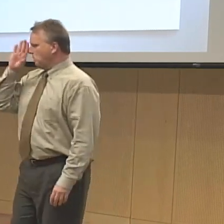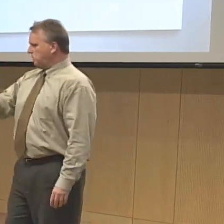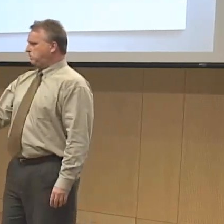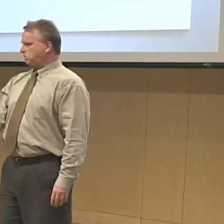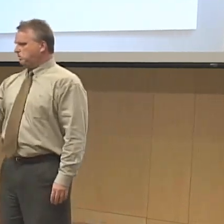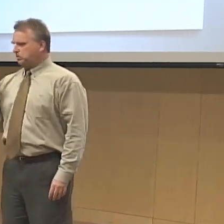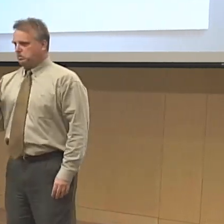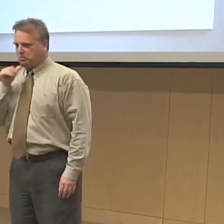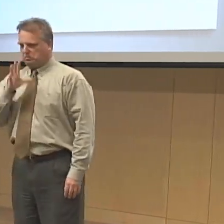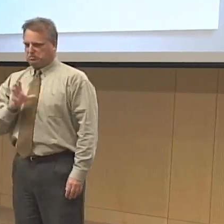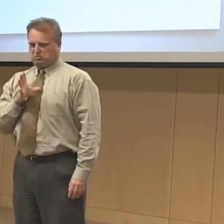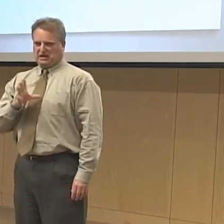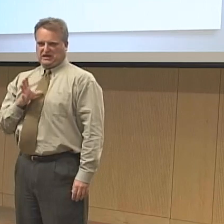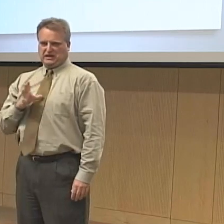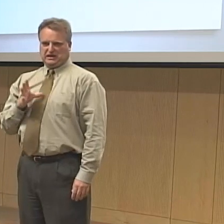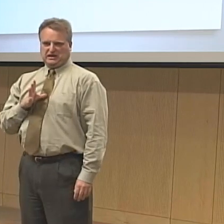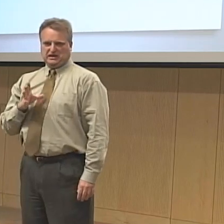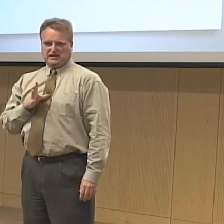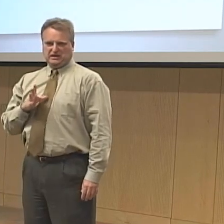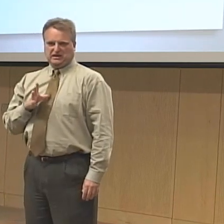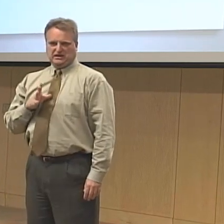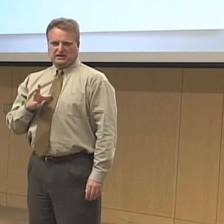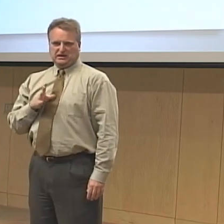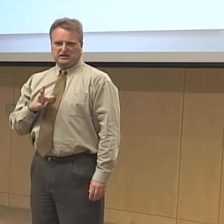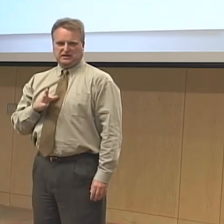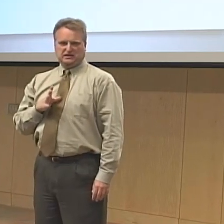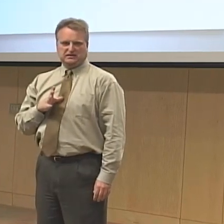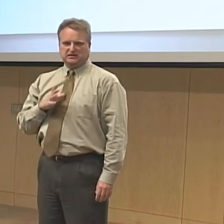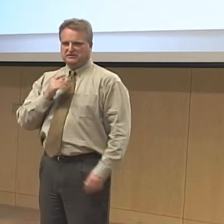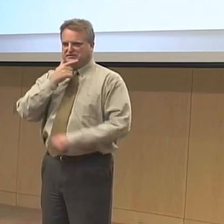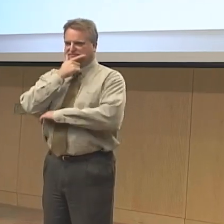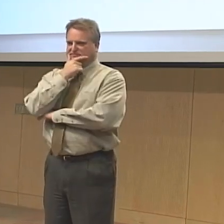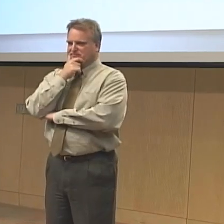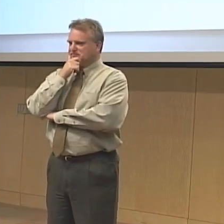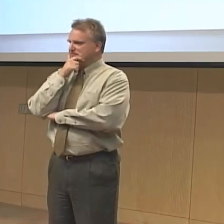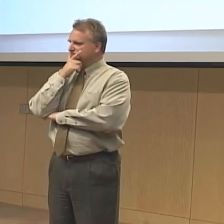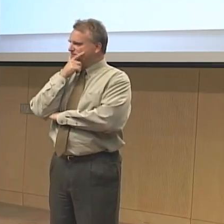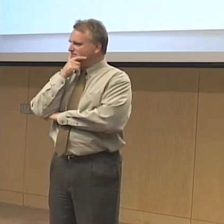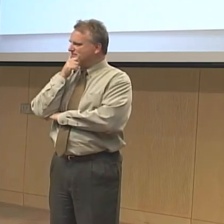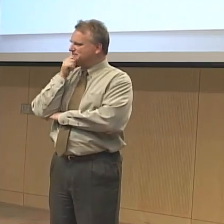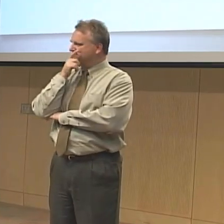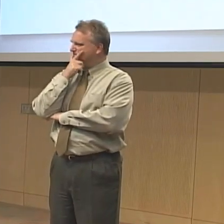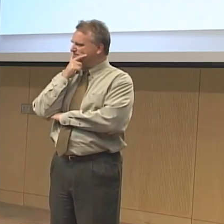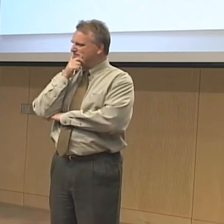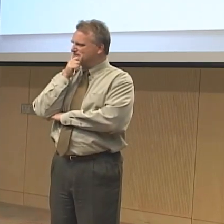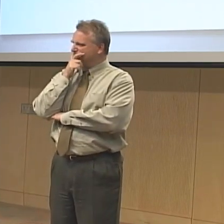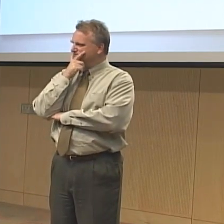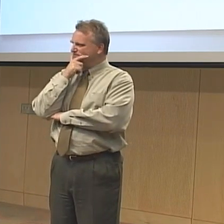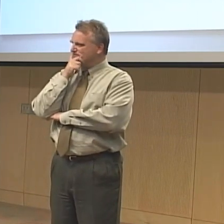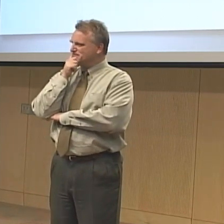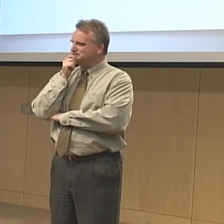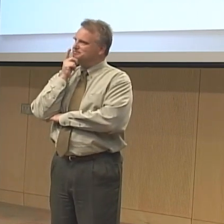direct. They say that deaf people aren't very polite because they're so direct. Oh, really?